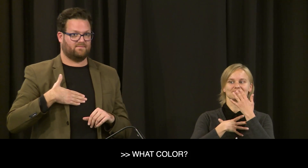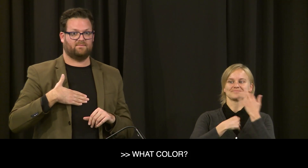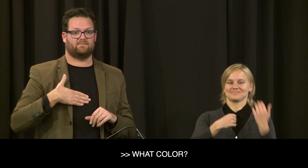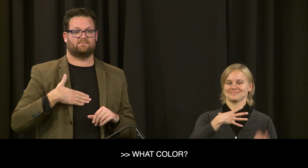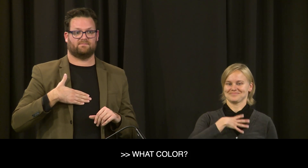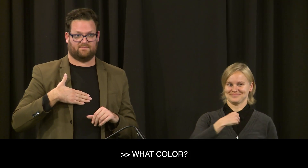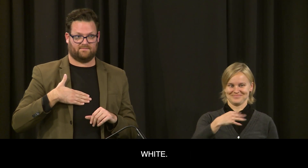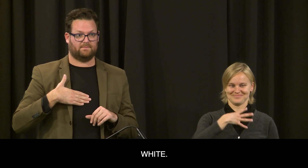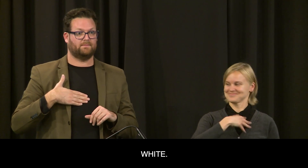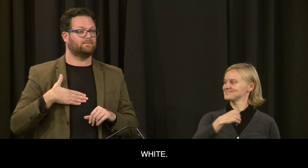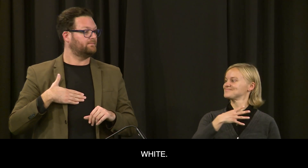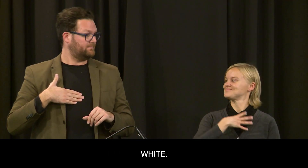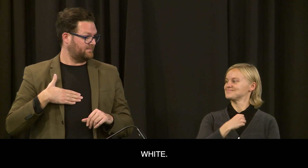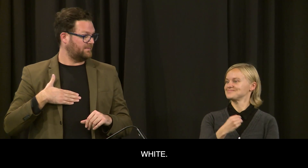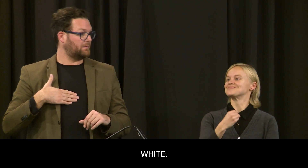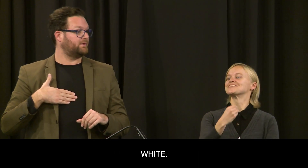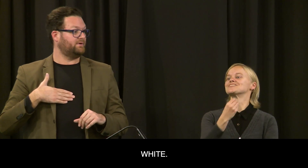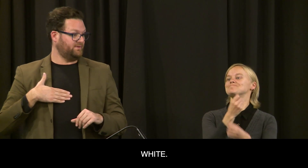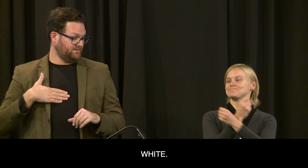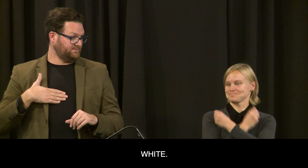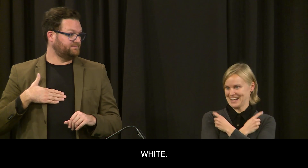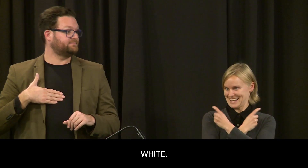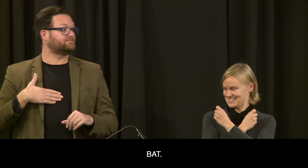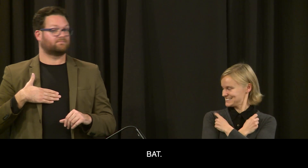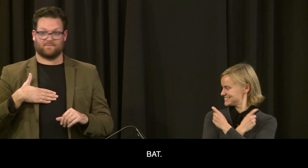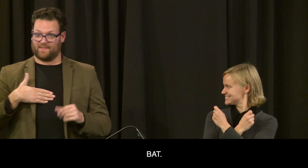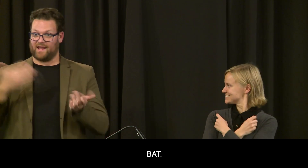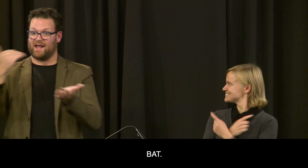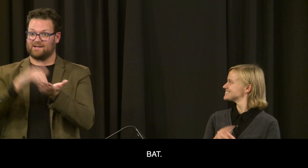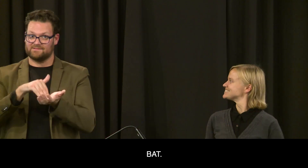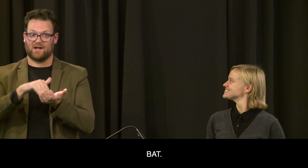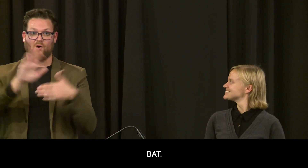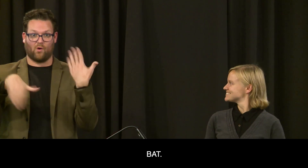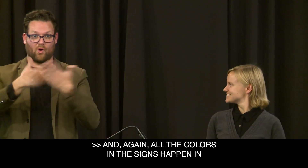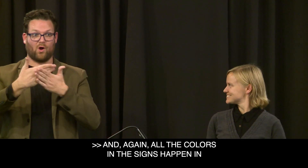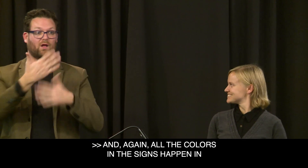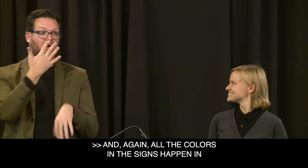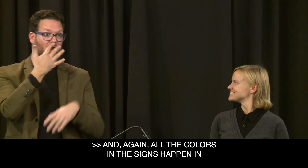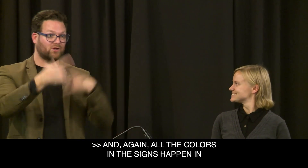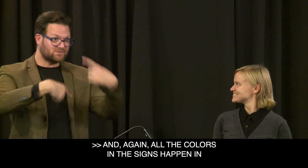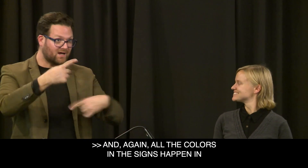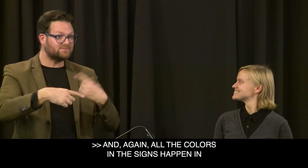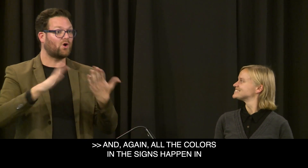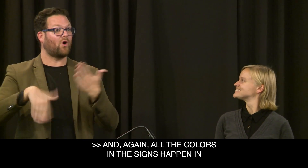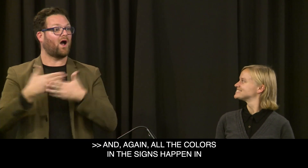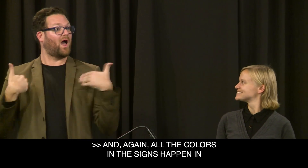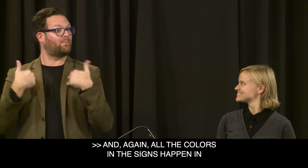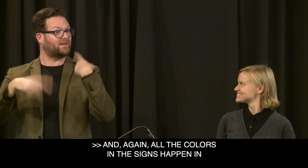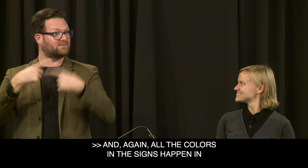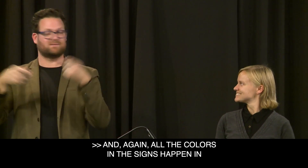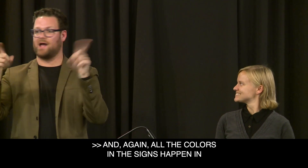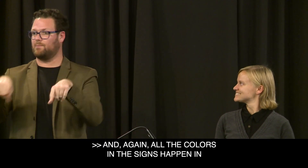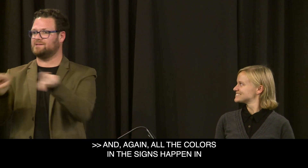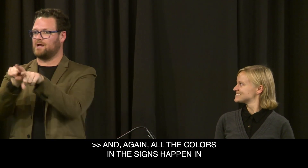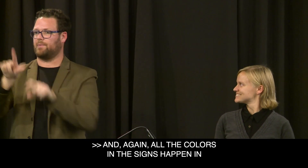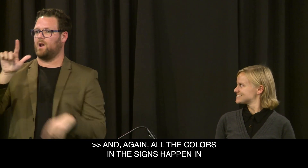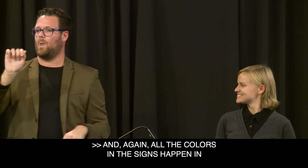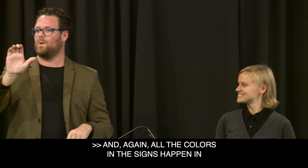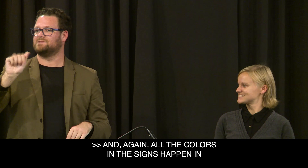What color? White. Bat. And again, all the colors and the signs